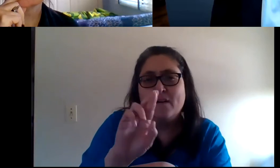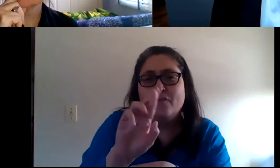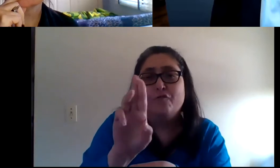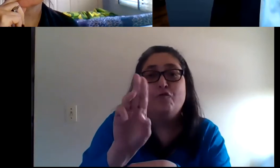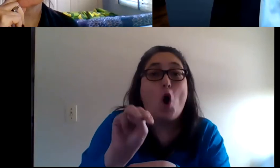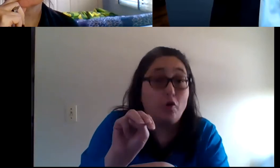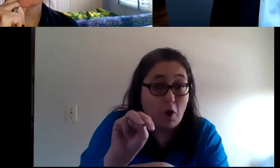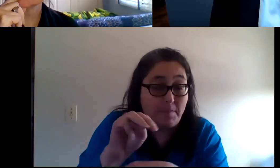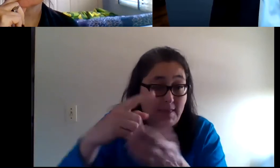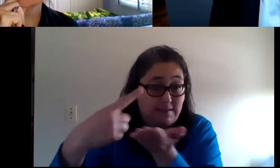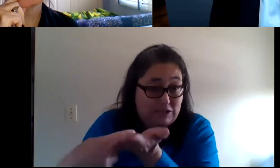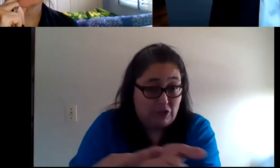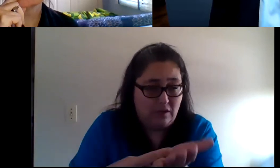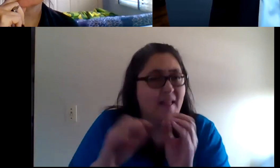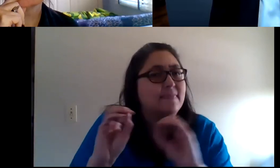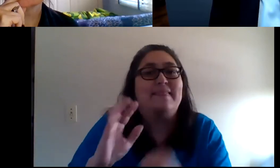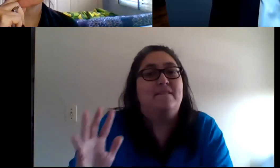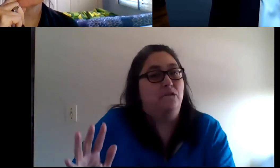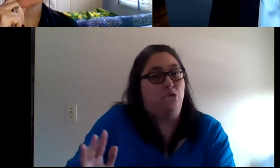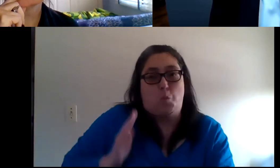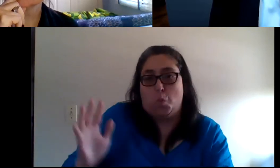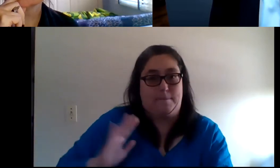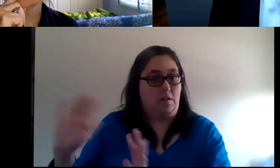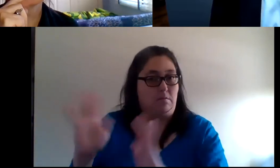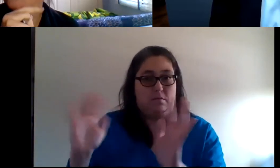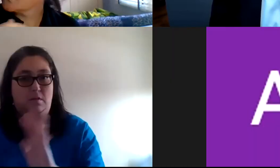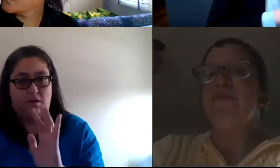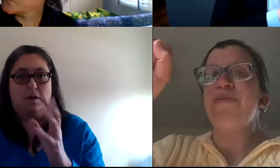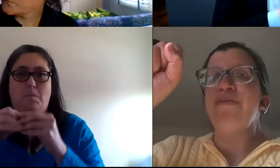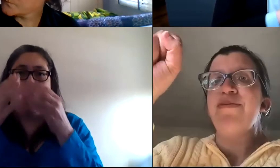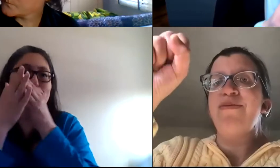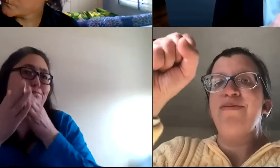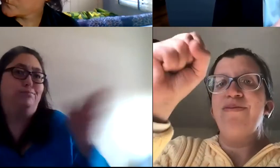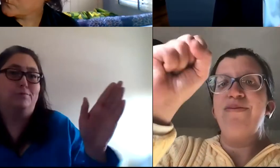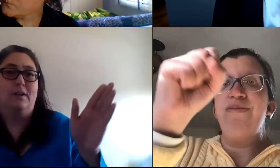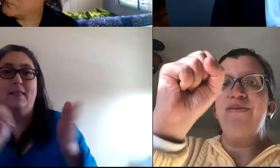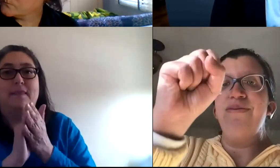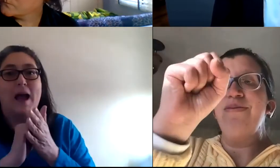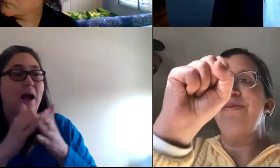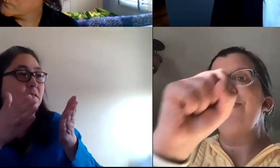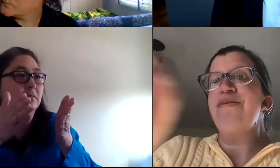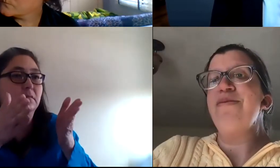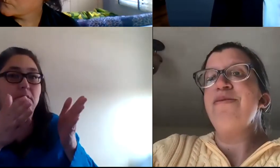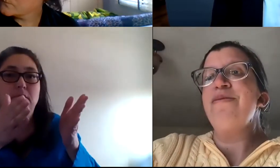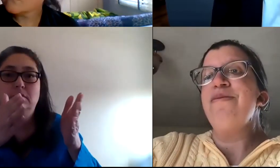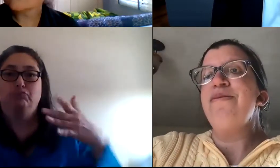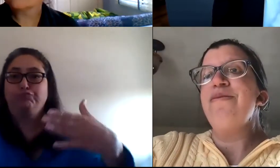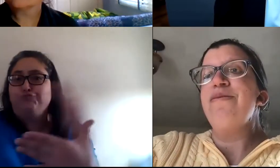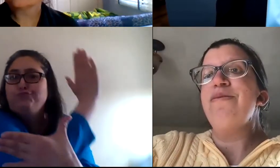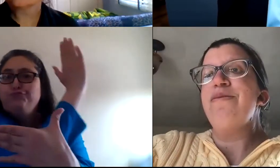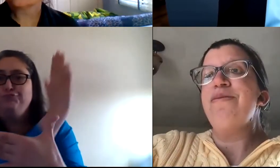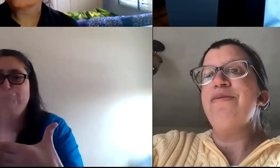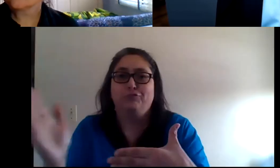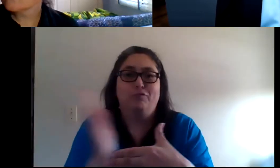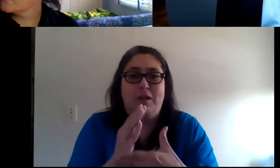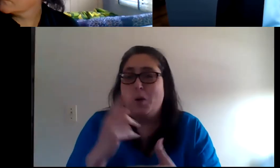setting up some type of forum, have a forum discussion, not formal, informal.